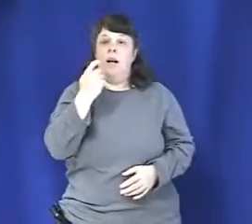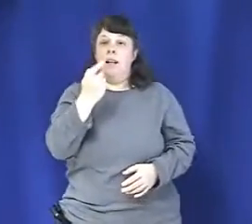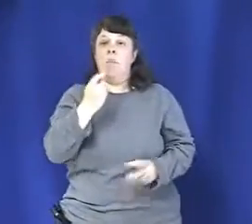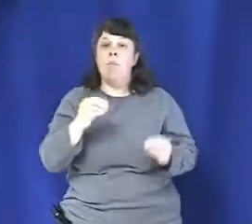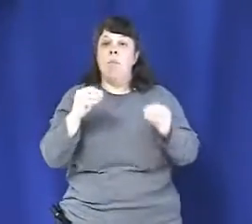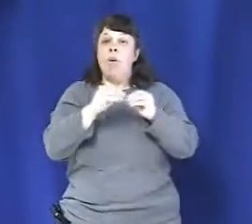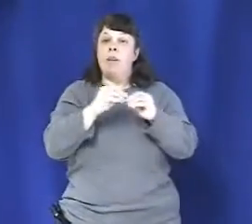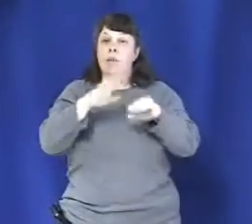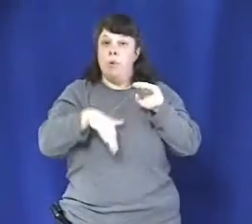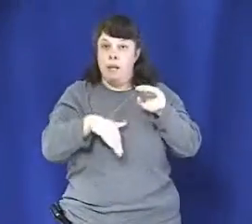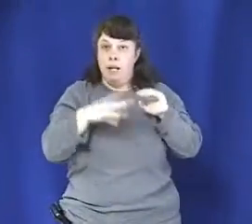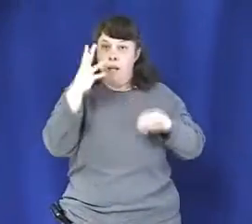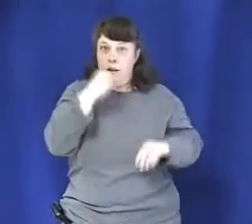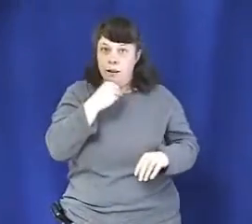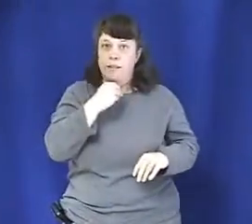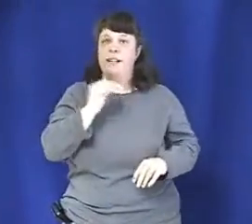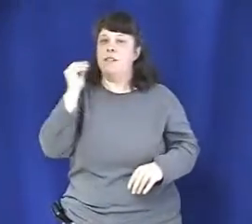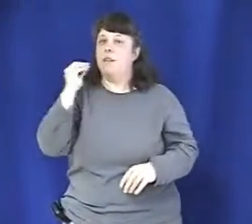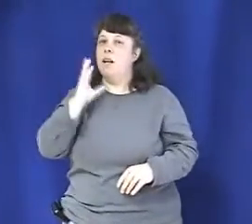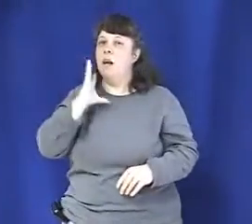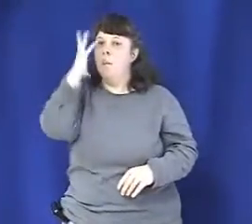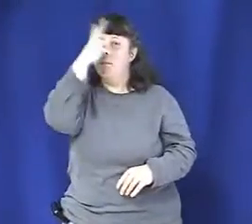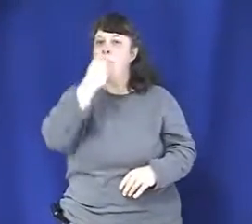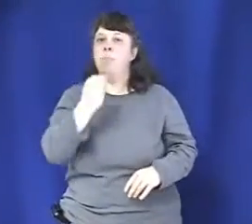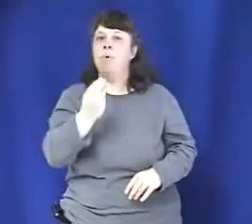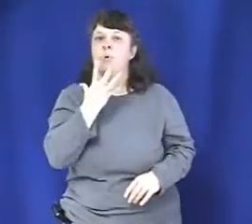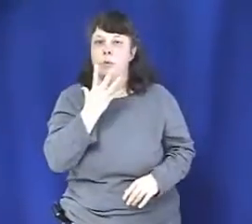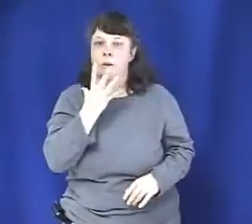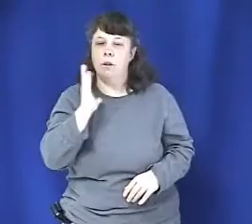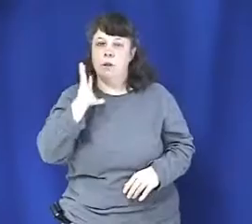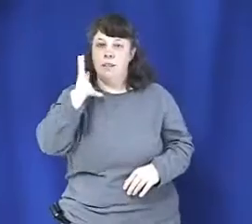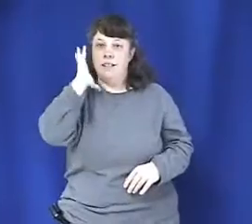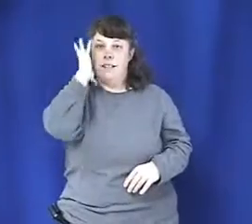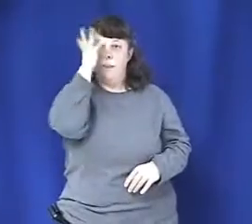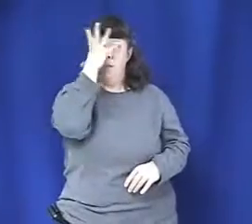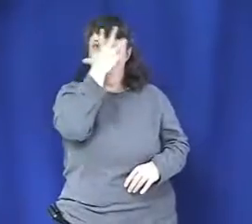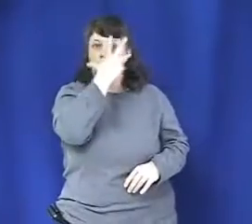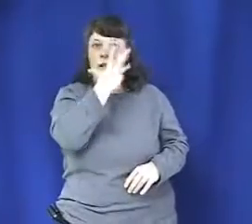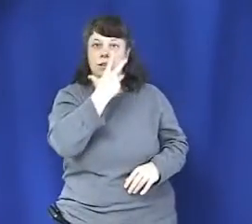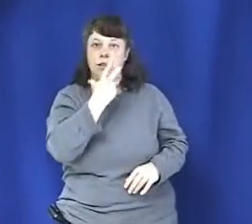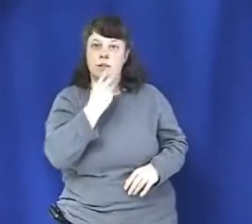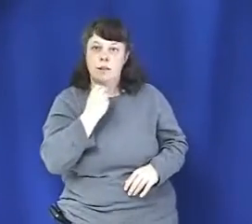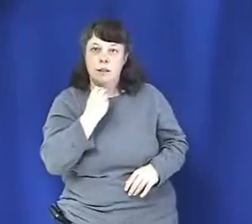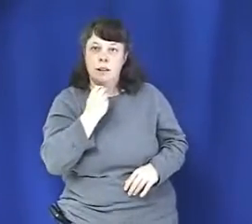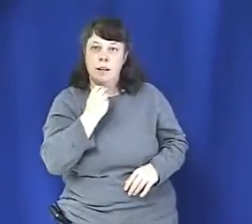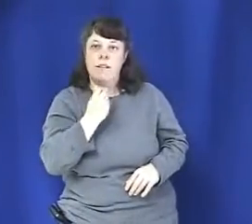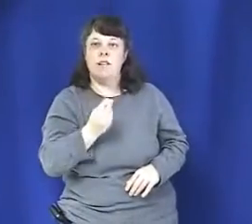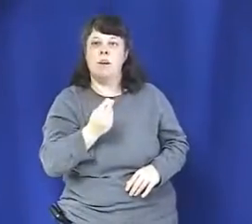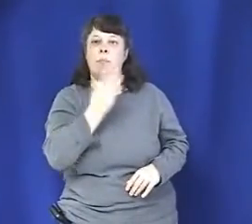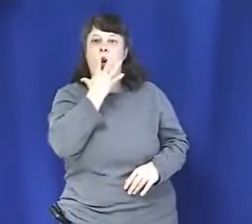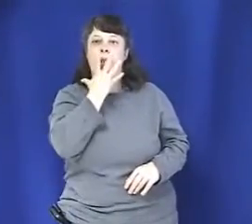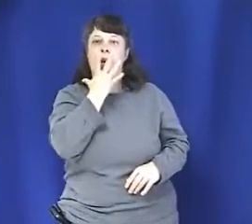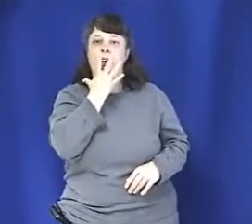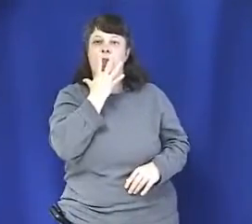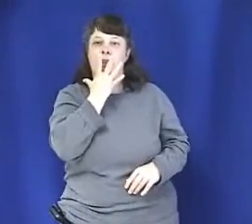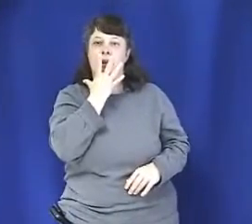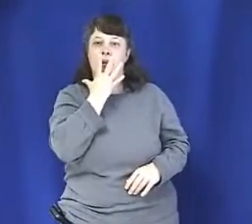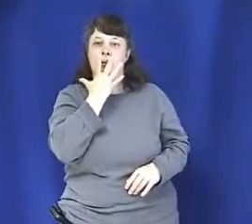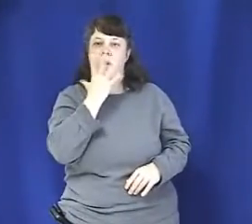A little bit more than pretty is beautiful. Same start, then it's going to pop back and throw it in your